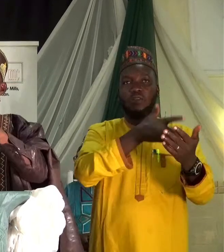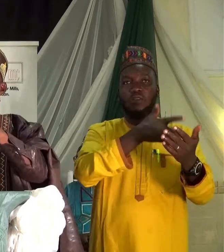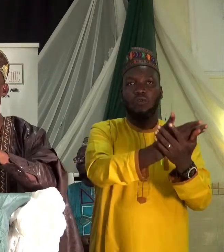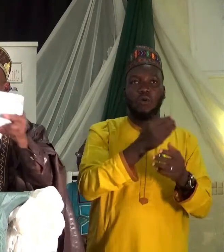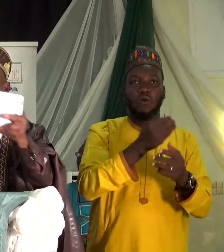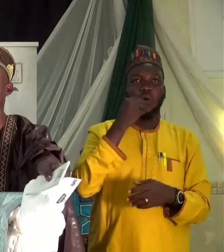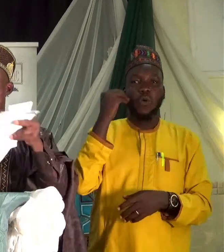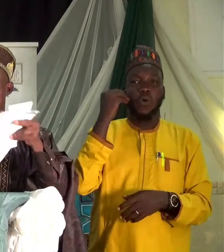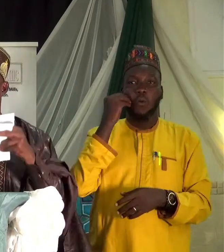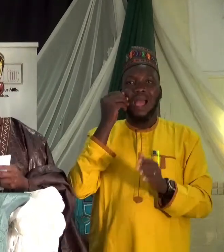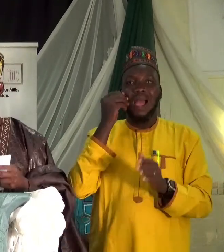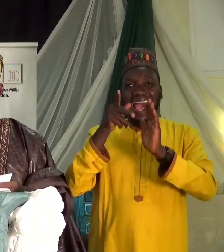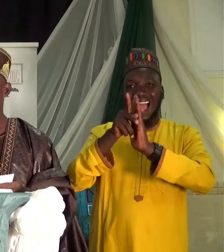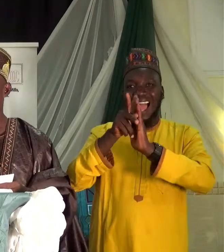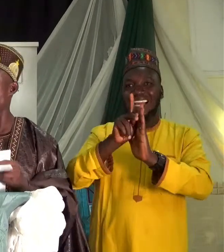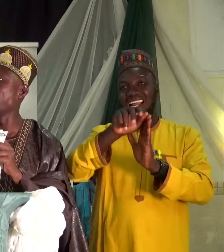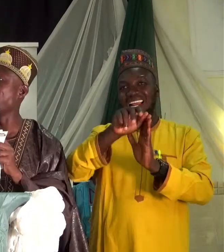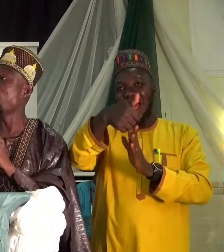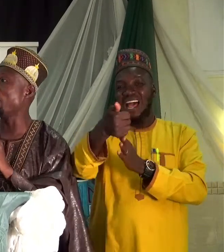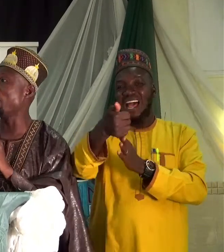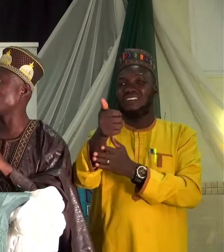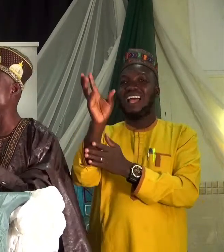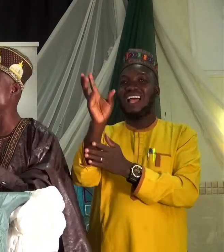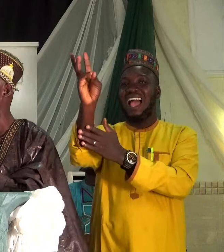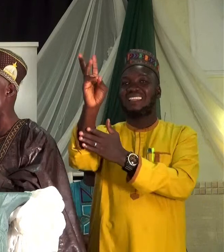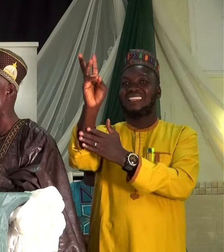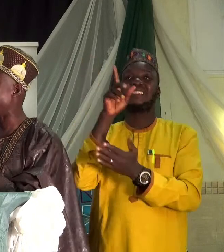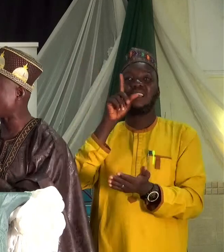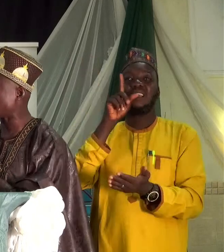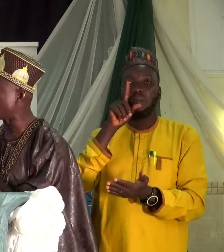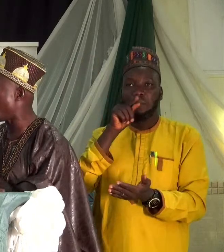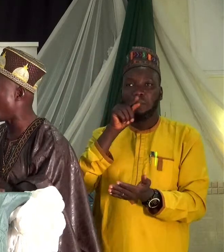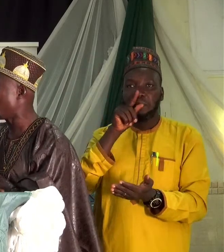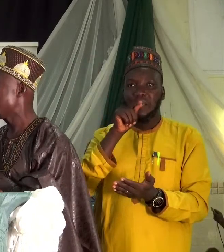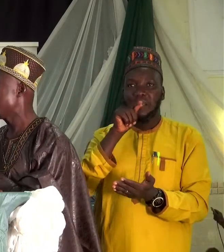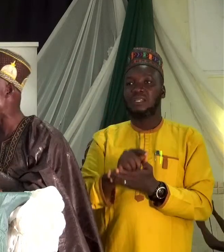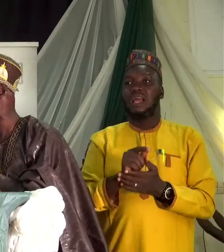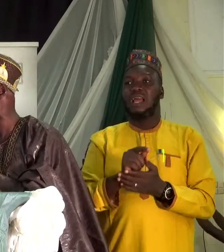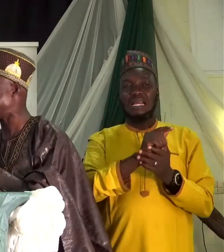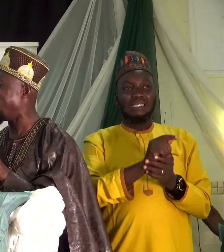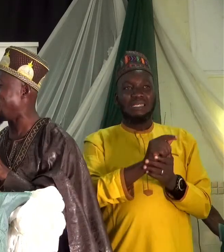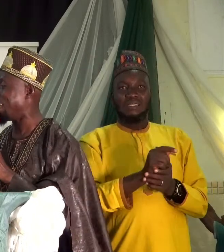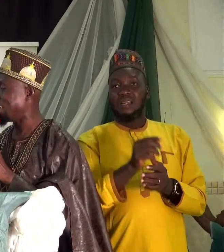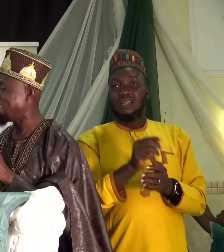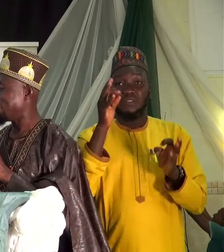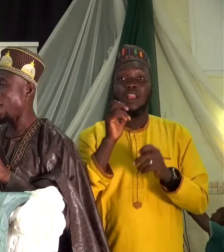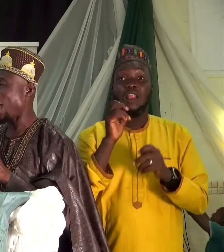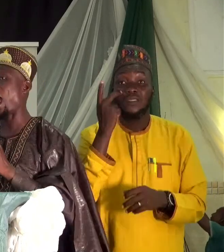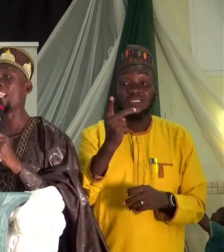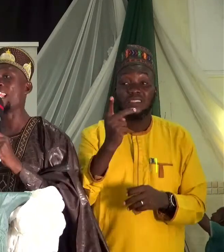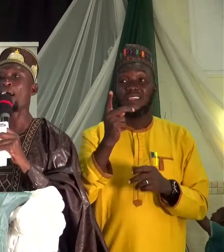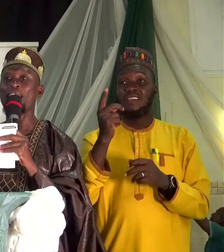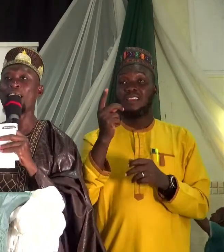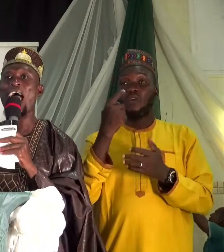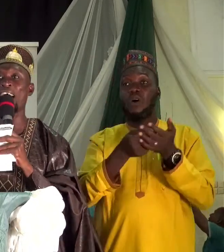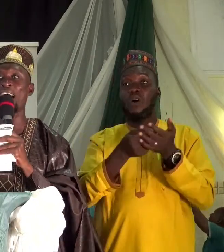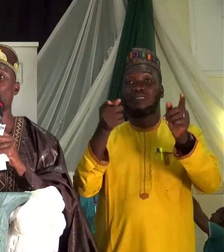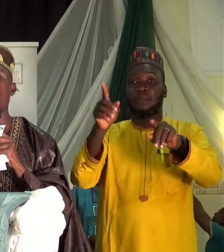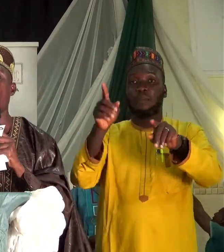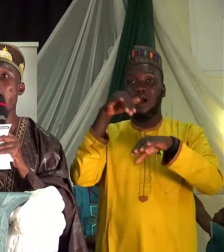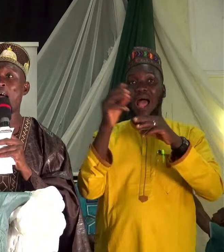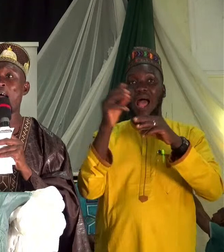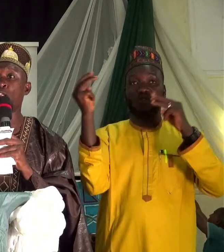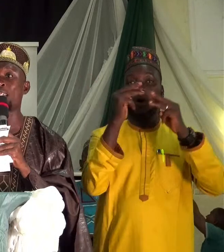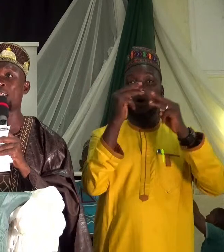omo adiye mefa pa. Mhm. Mo ni deju eyan o ba wa to toju ogun nbe eyan ri tile. Be ni. Ah, eni apele kan to